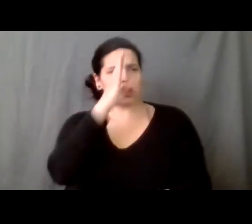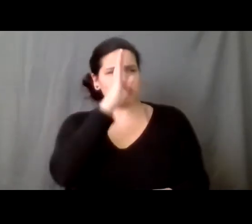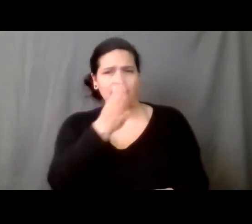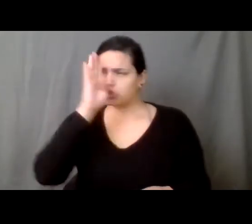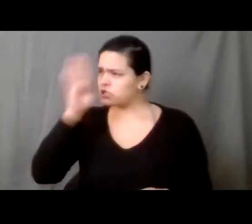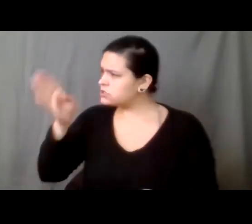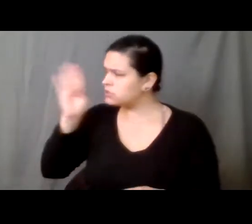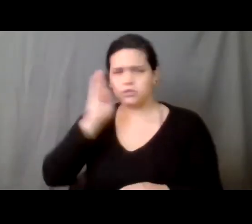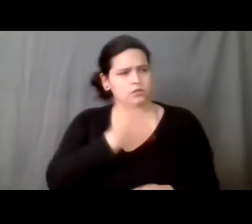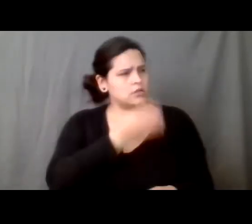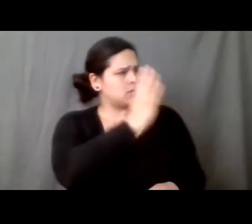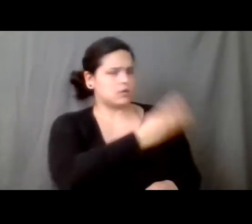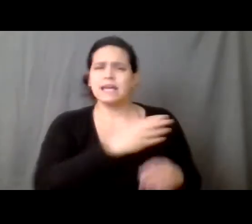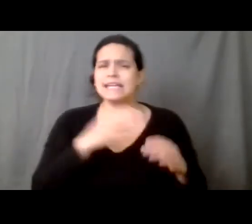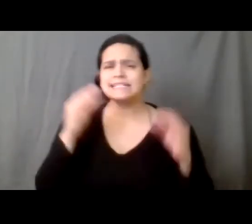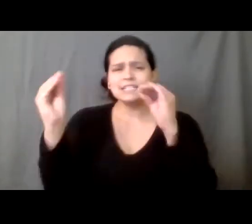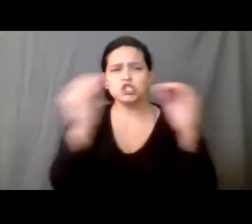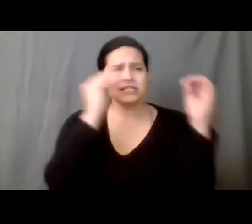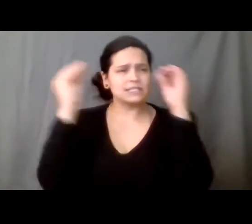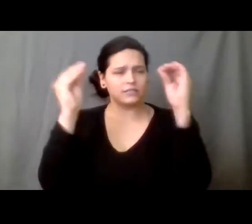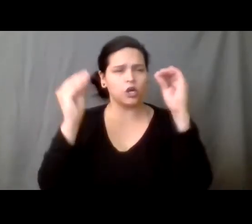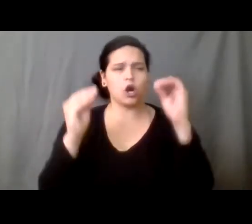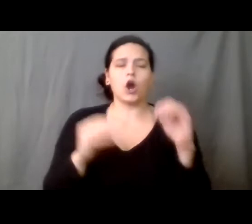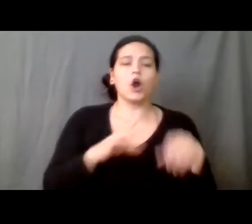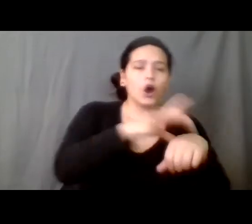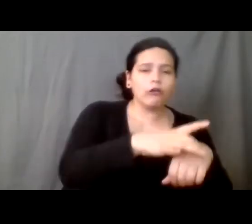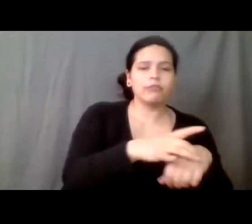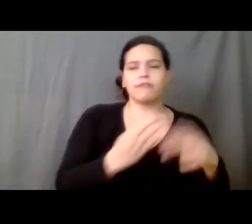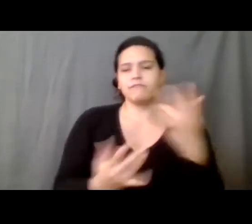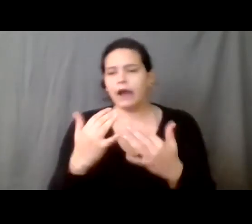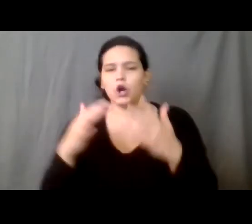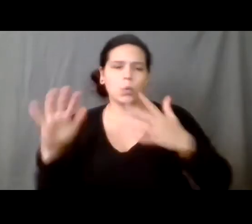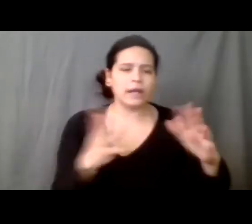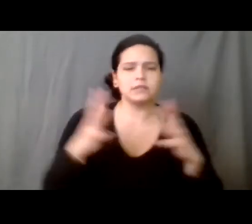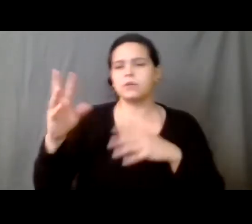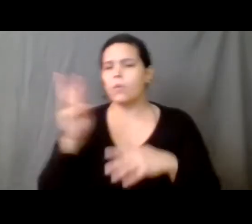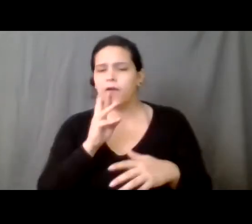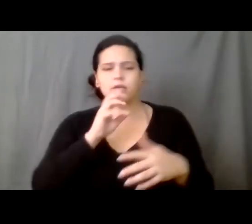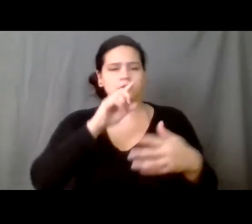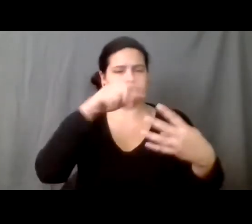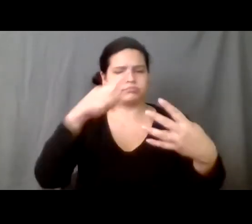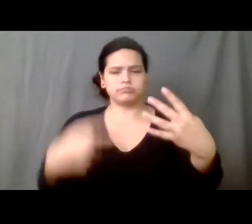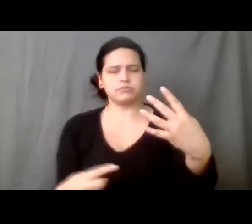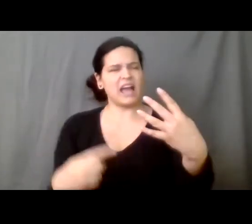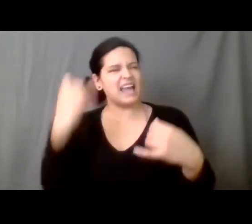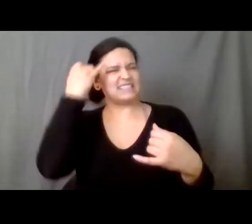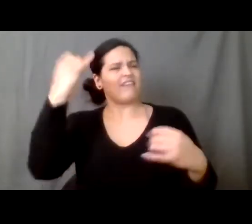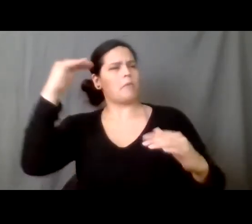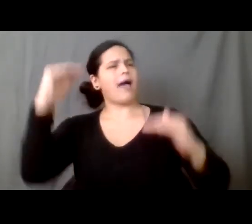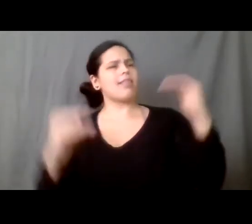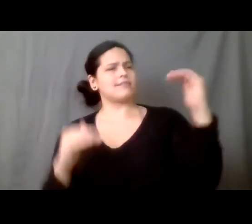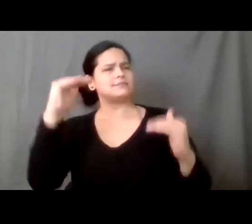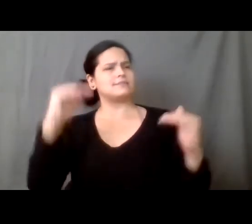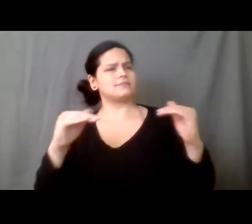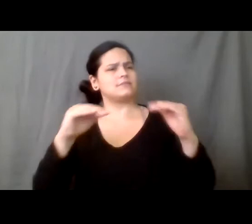know, earth, fire, wind, and water also in those four directions. And we think about the idea that we need to be balanced. I once heard a